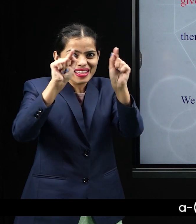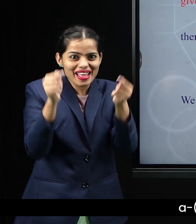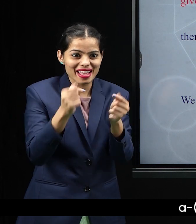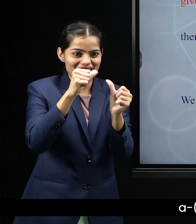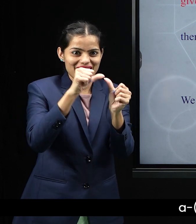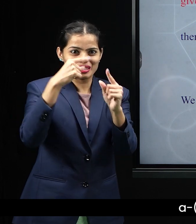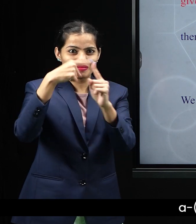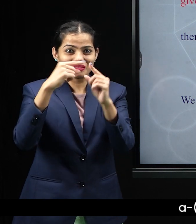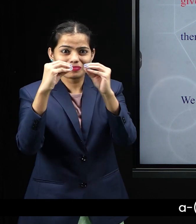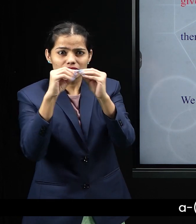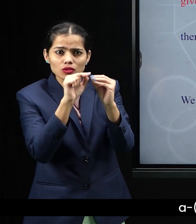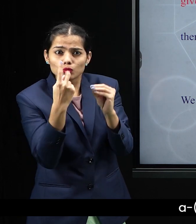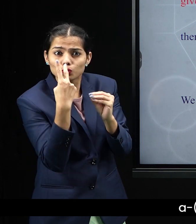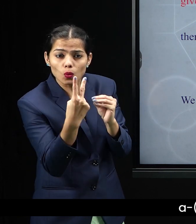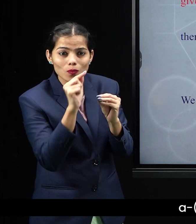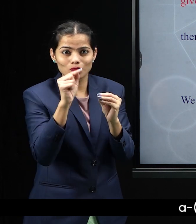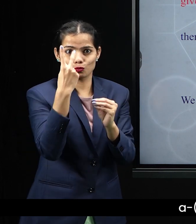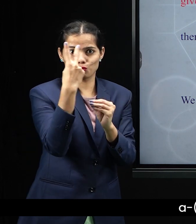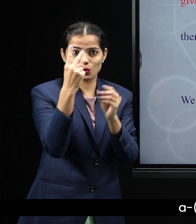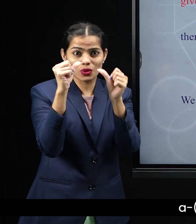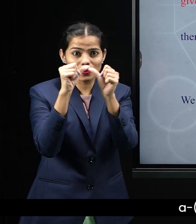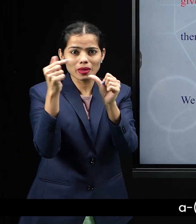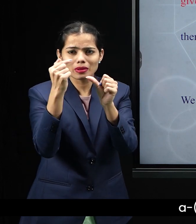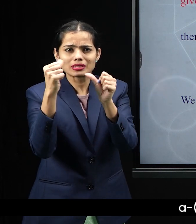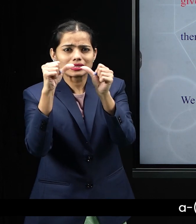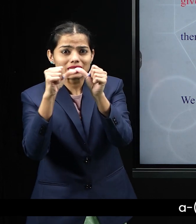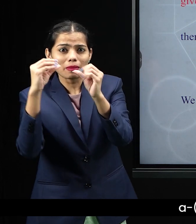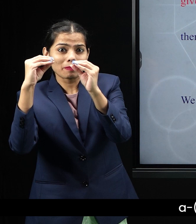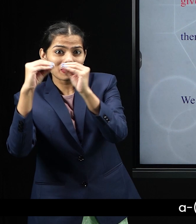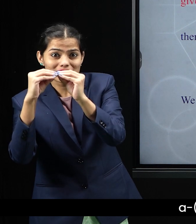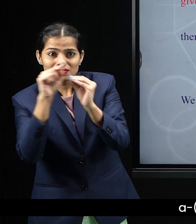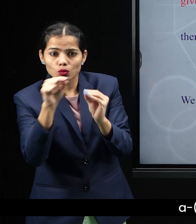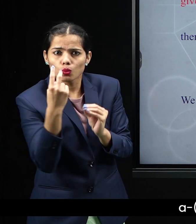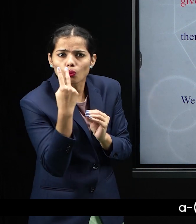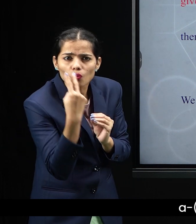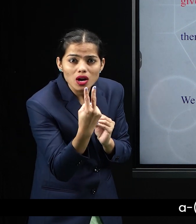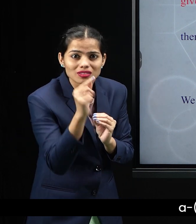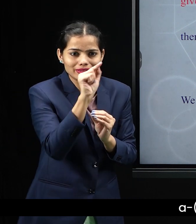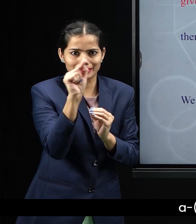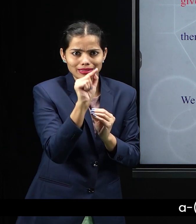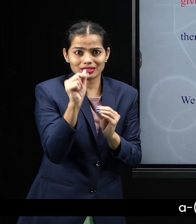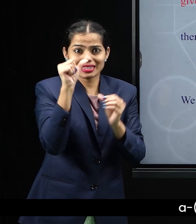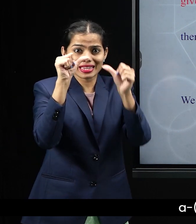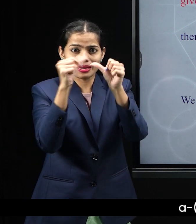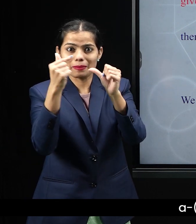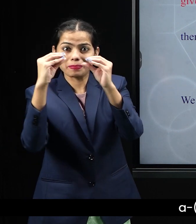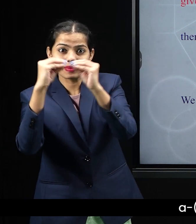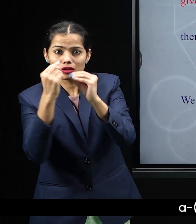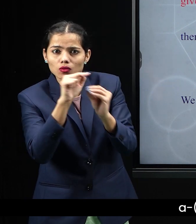A minus A plus B by 2 is equal to 2A minus A minus B by 2 is equal to A